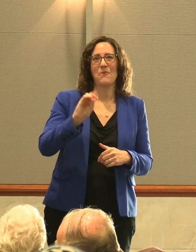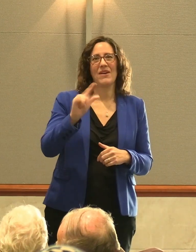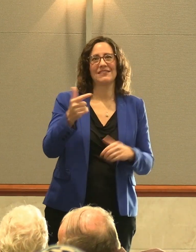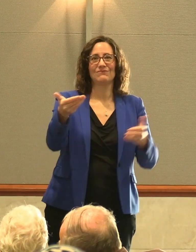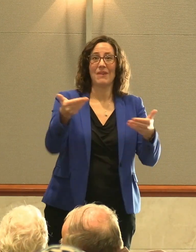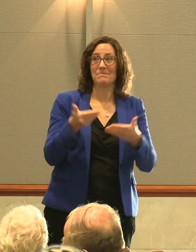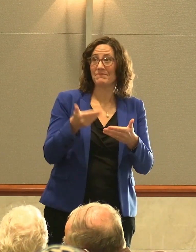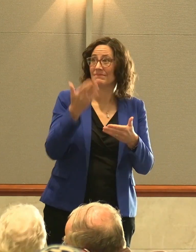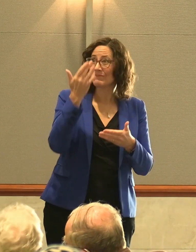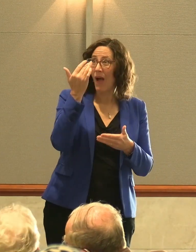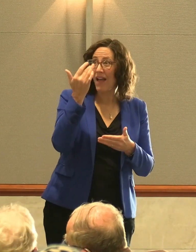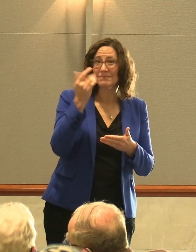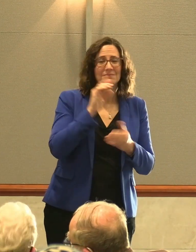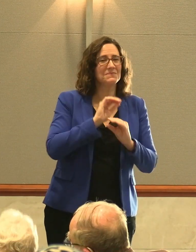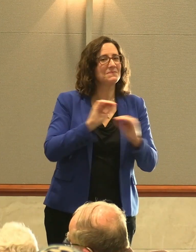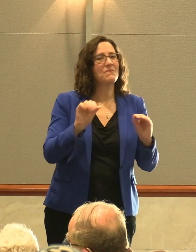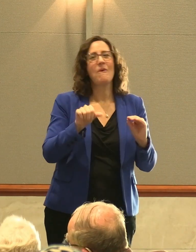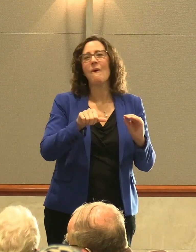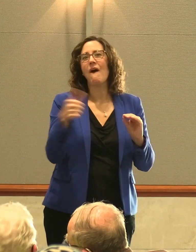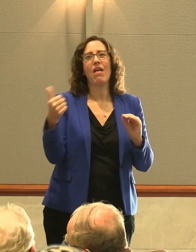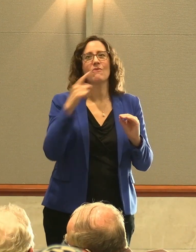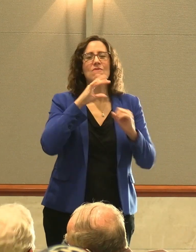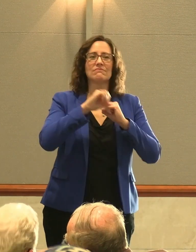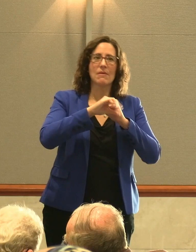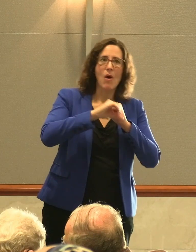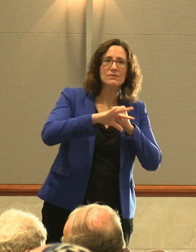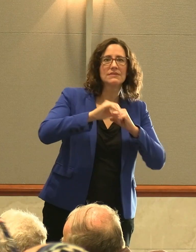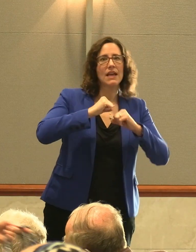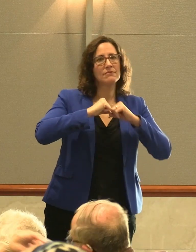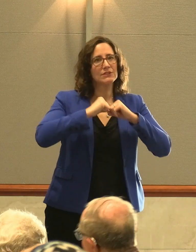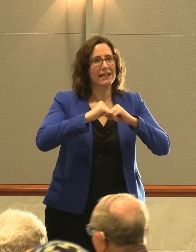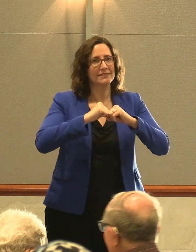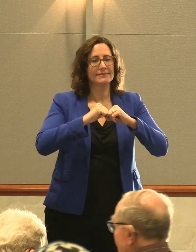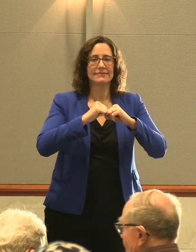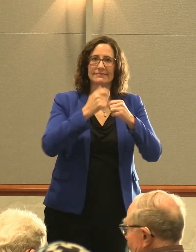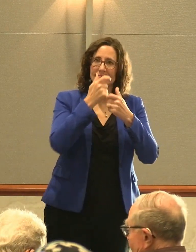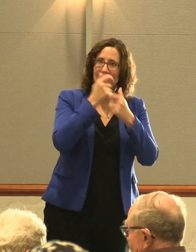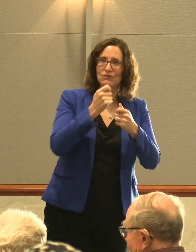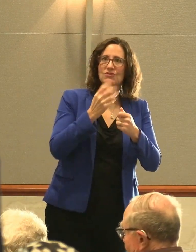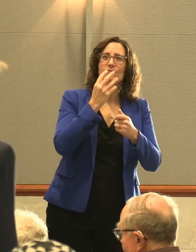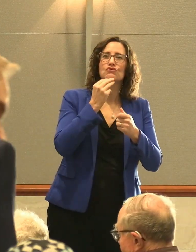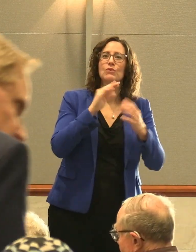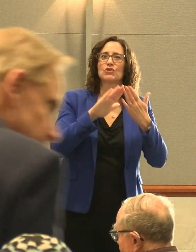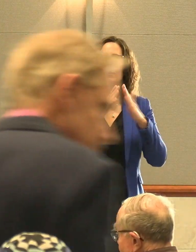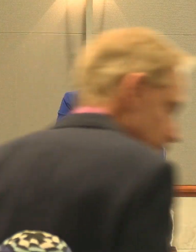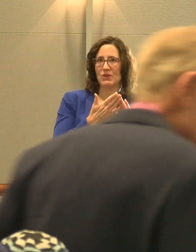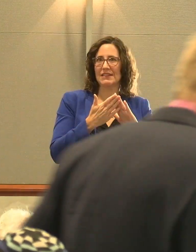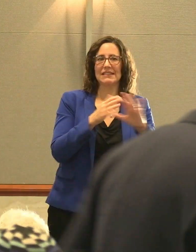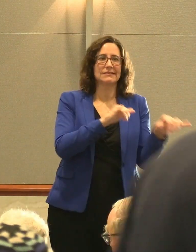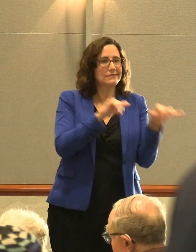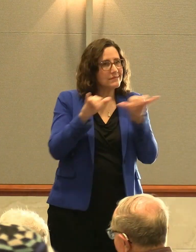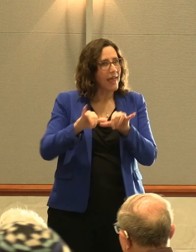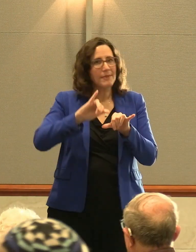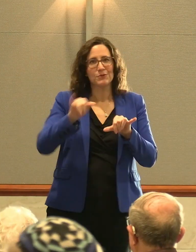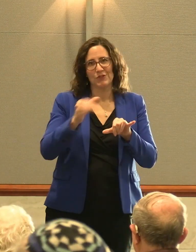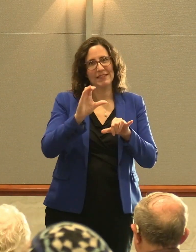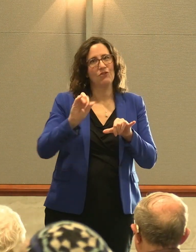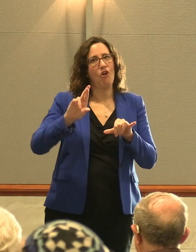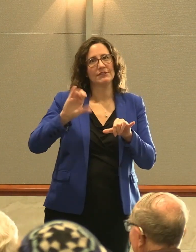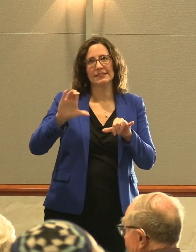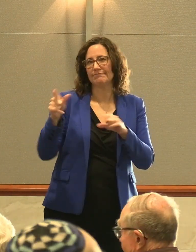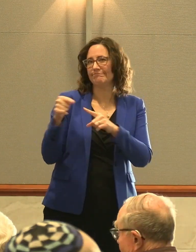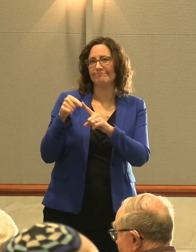is no one who promotes and protects the interests of the Jewish community the way that JCRC